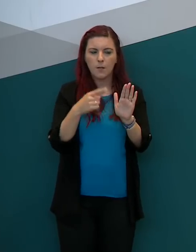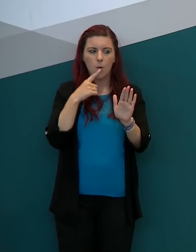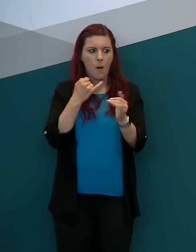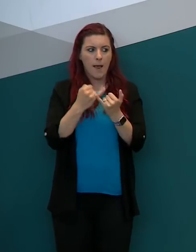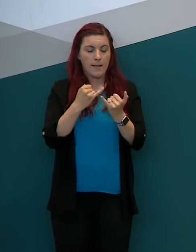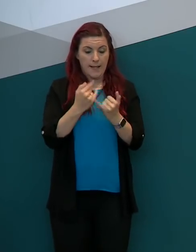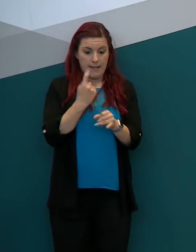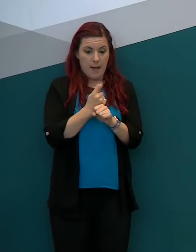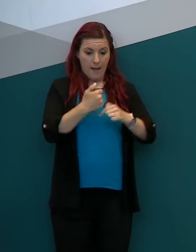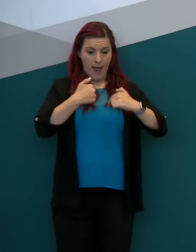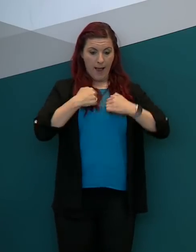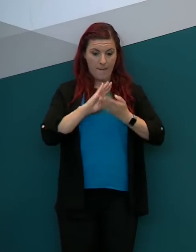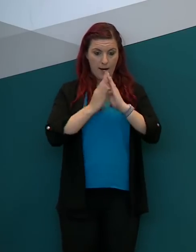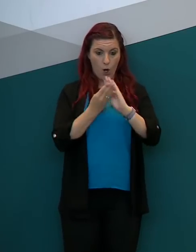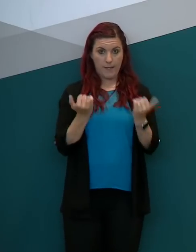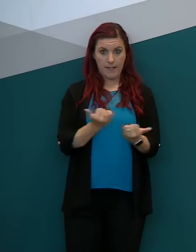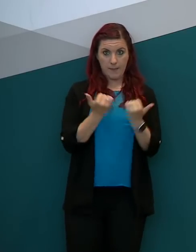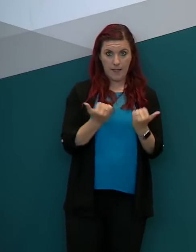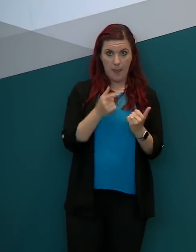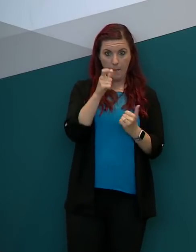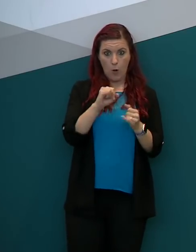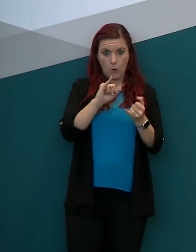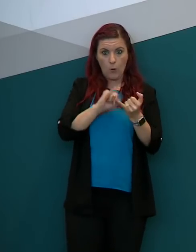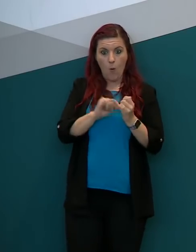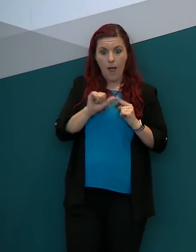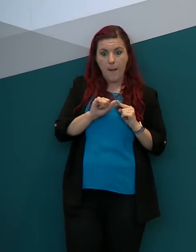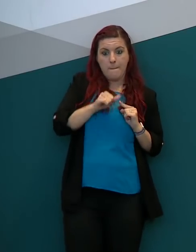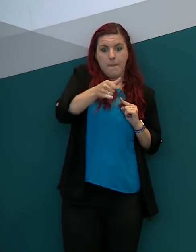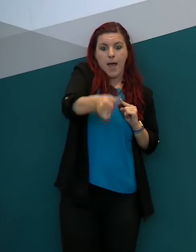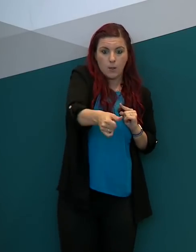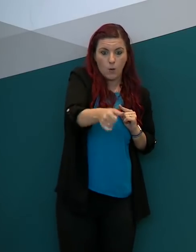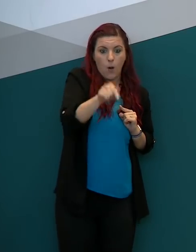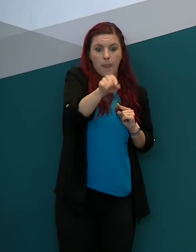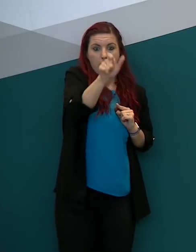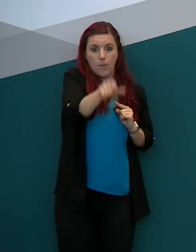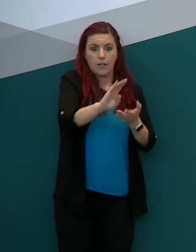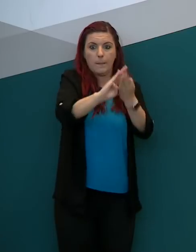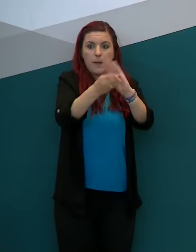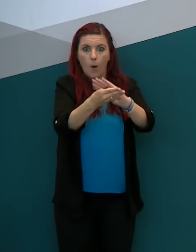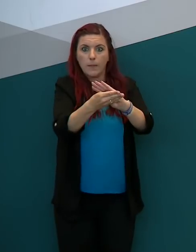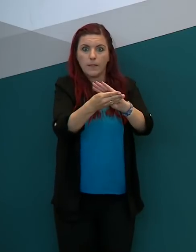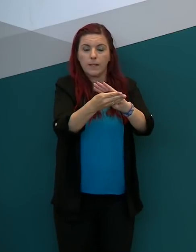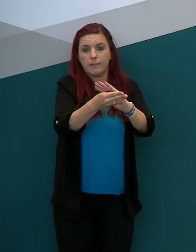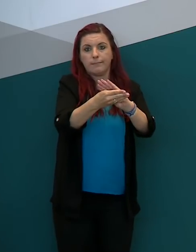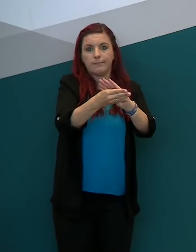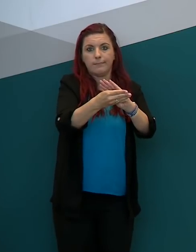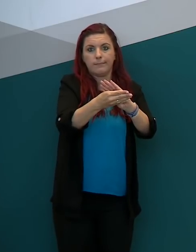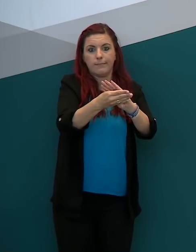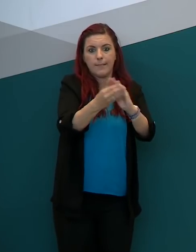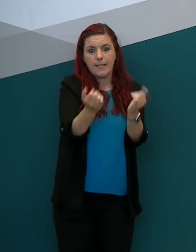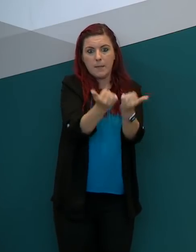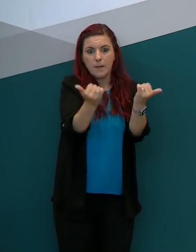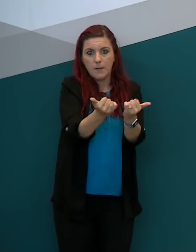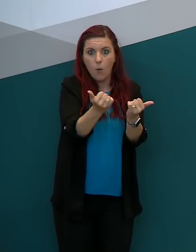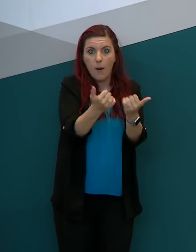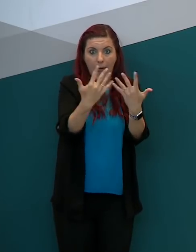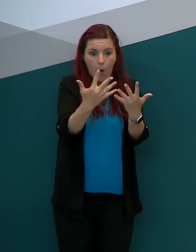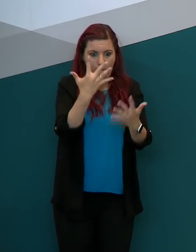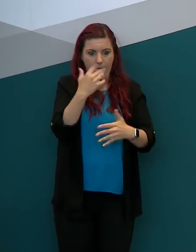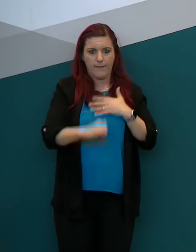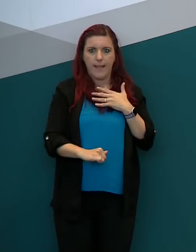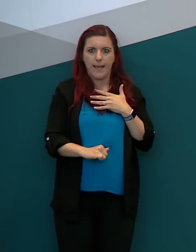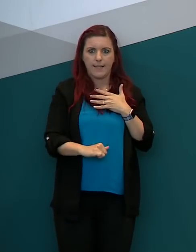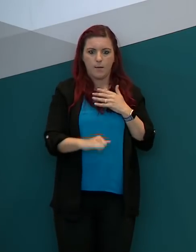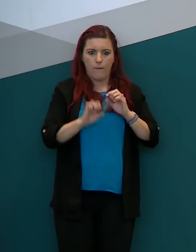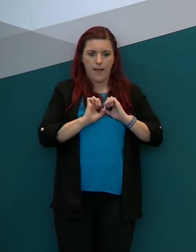like, and the person who I might infect next will become symptomatic. That shortest interval, it's in around 5 days. Okay, and